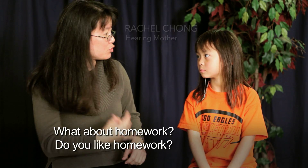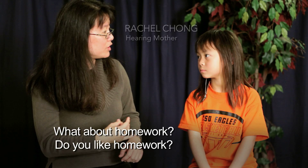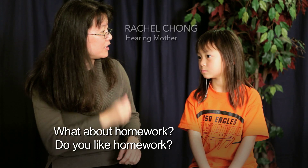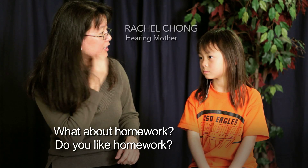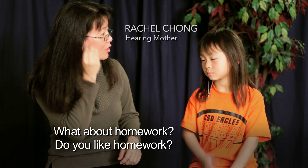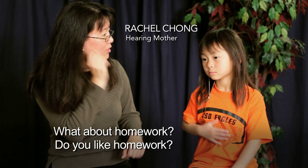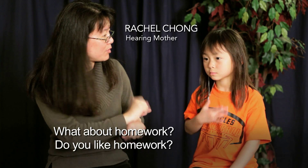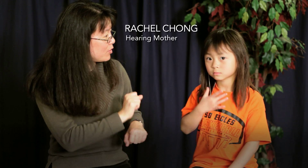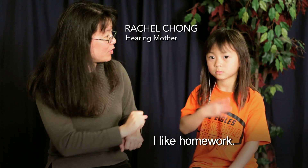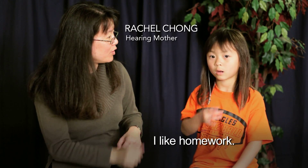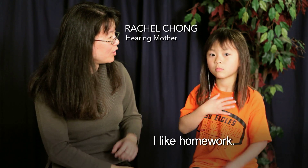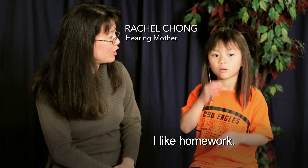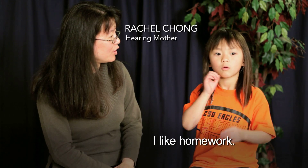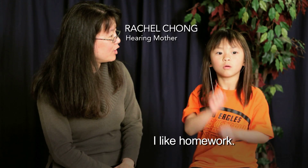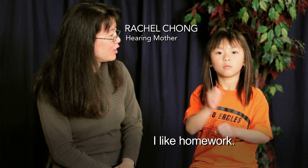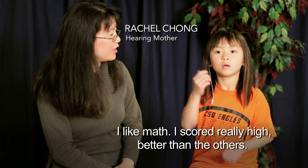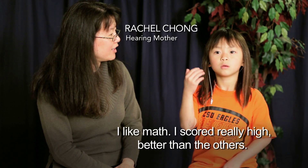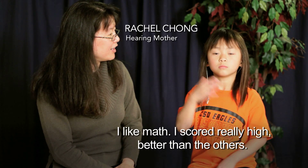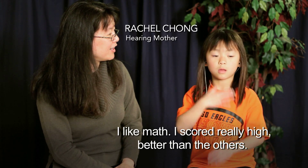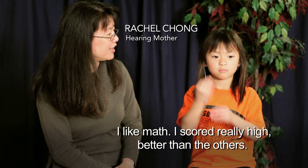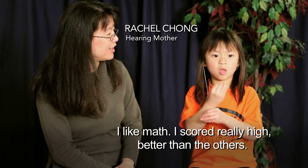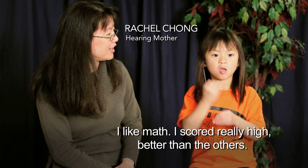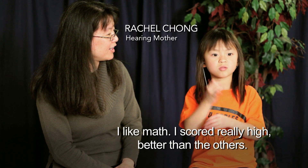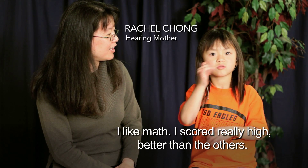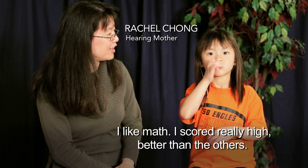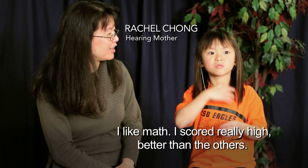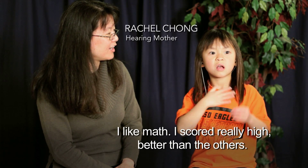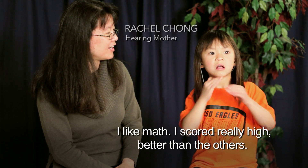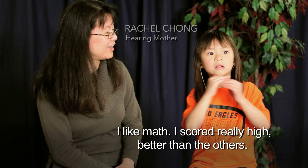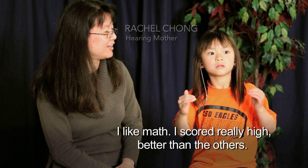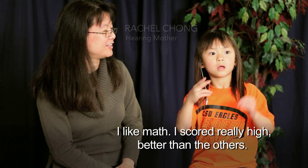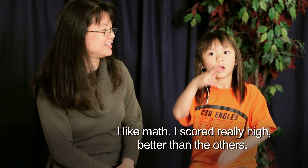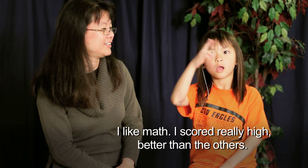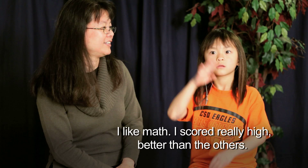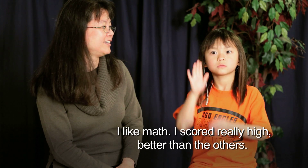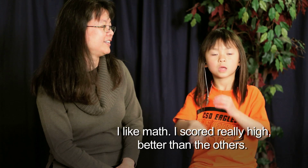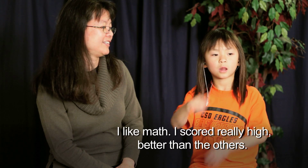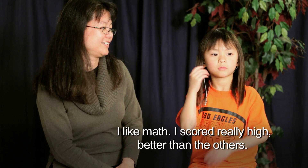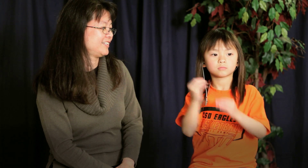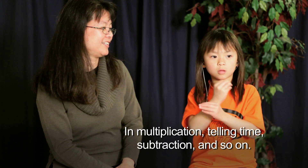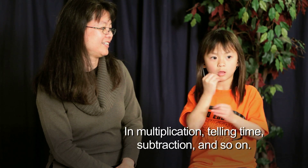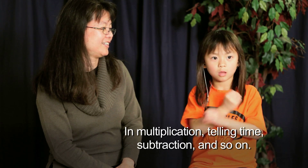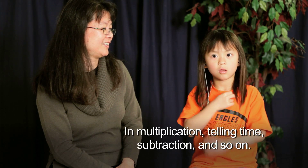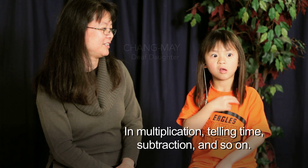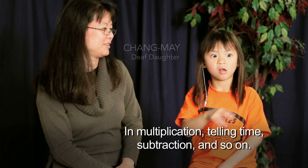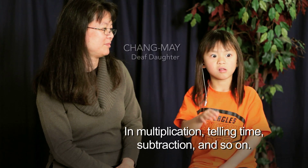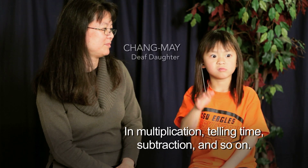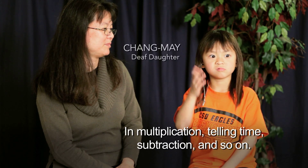Do you like homework? I like homework. I like math. I score really high. Better than the others. In